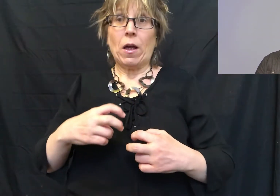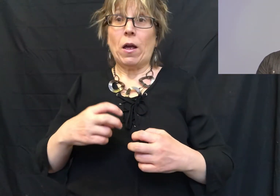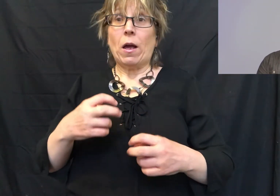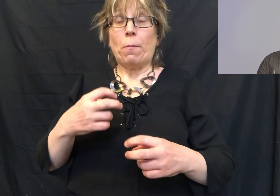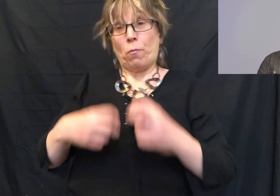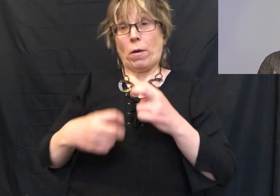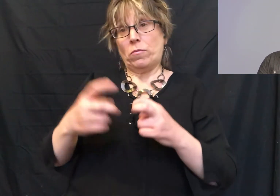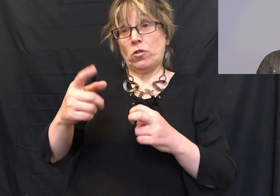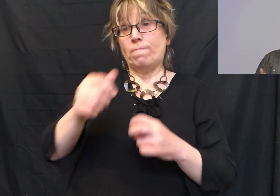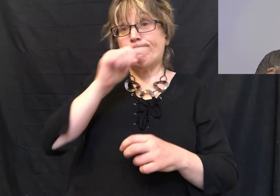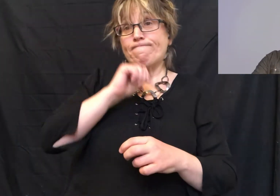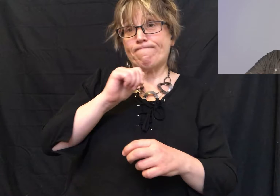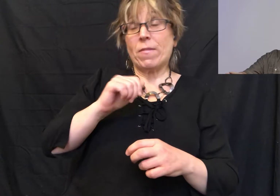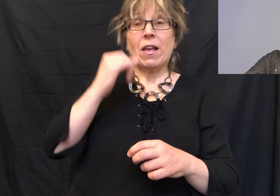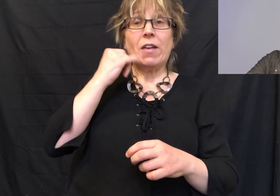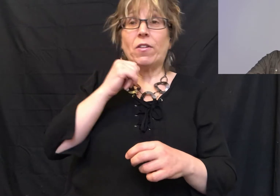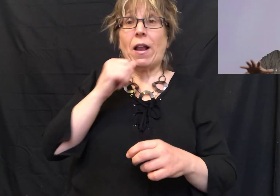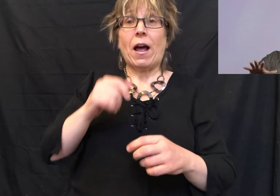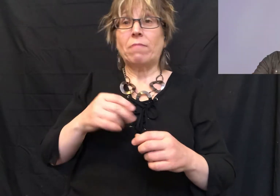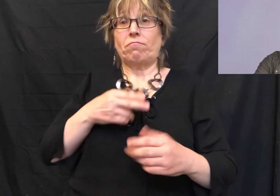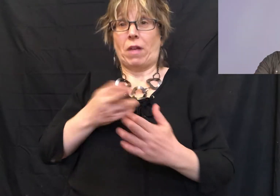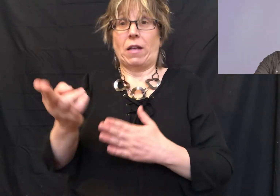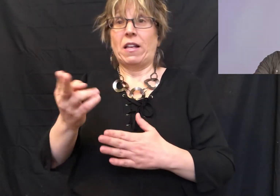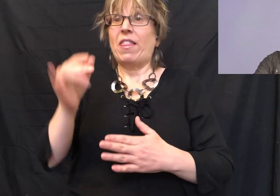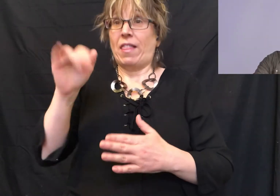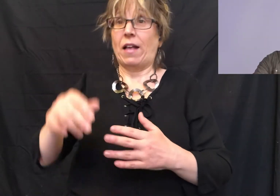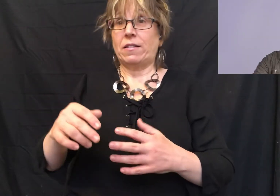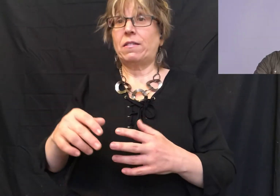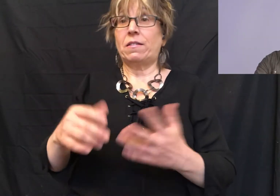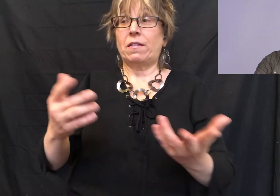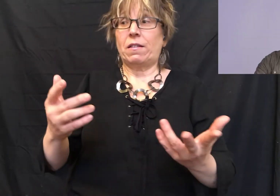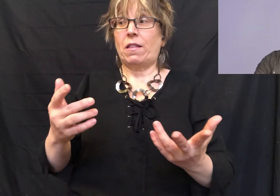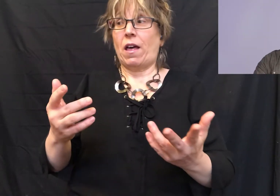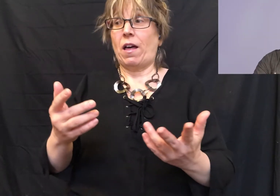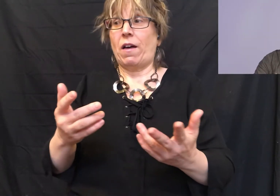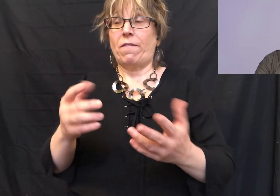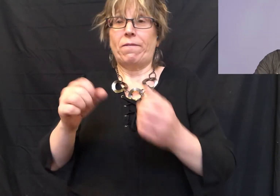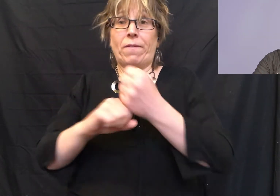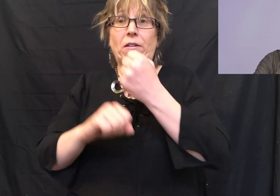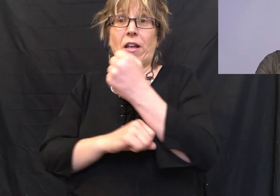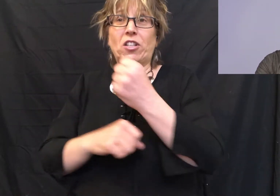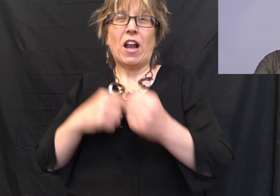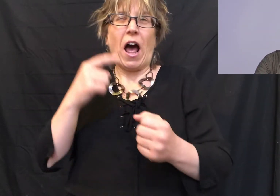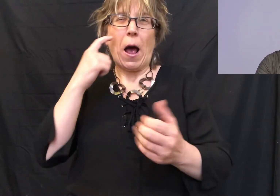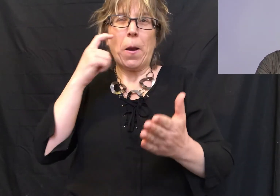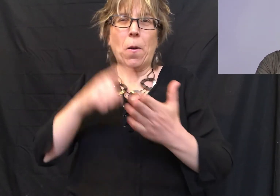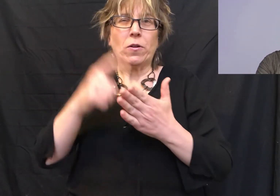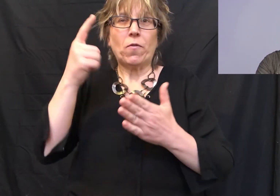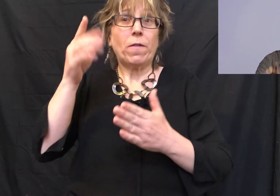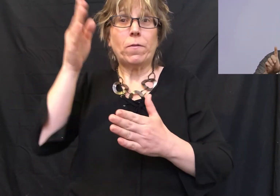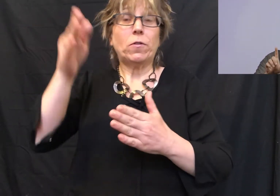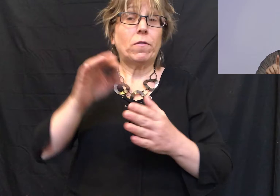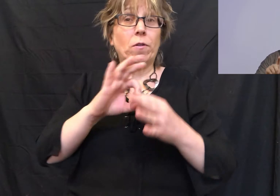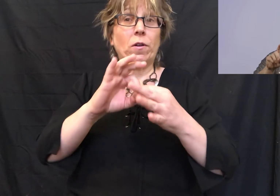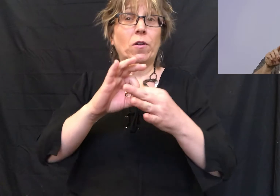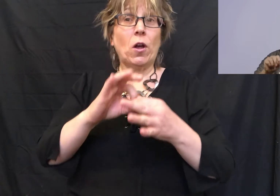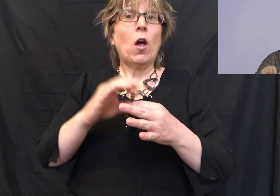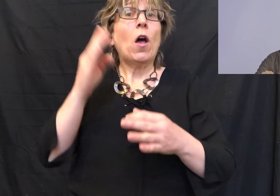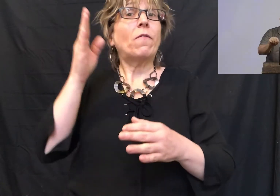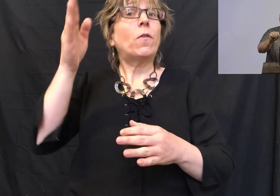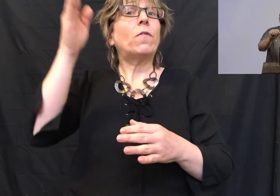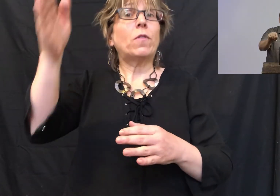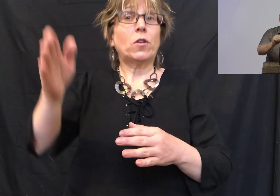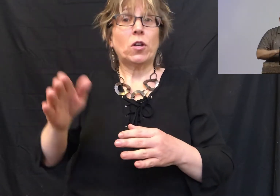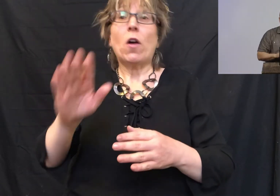If you're not honest about that, that's the foundation. That honesty, that vulnerability is the foundation for the future of your relationship. And I'll say for